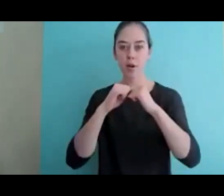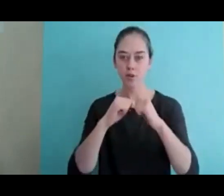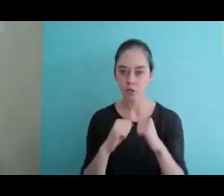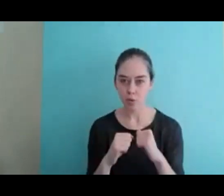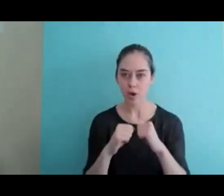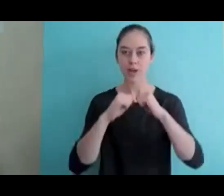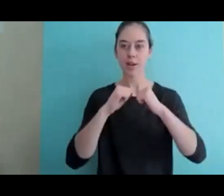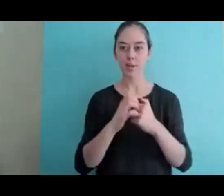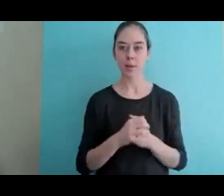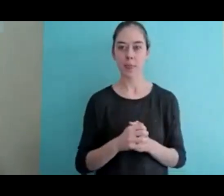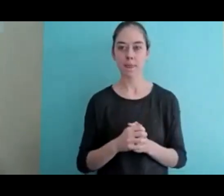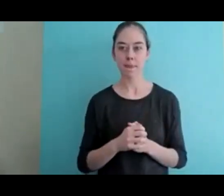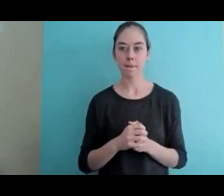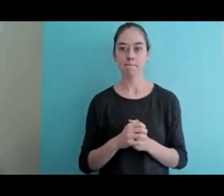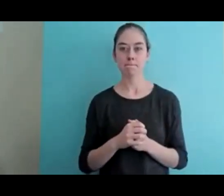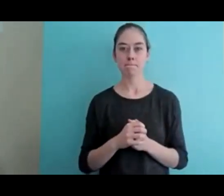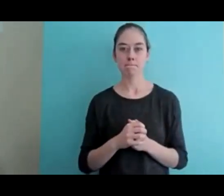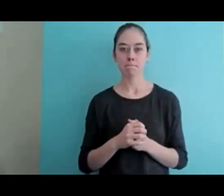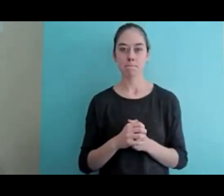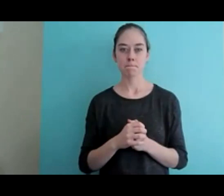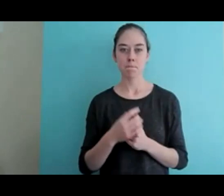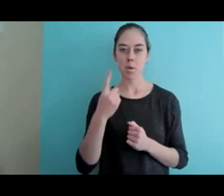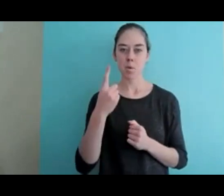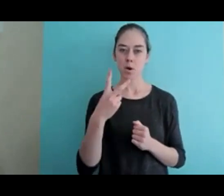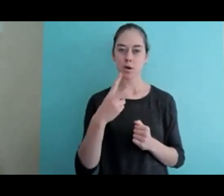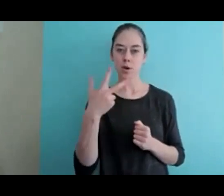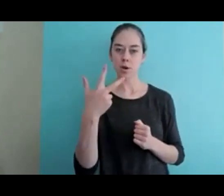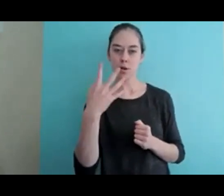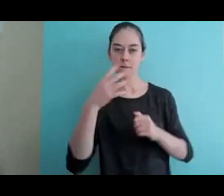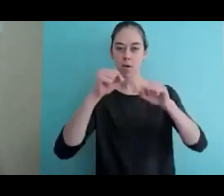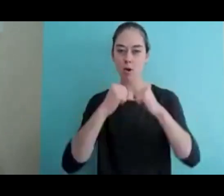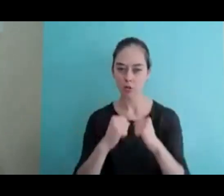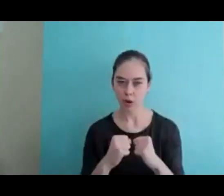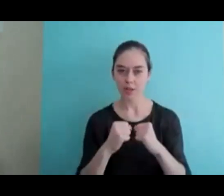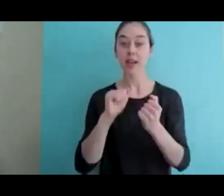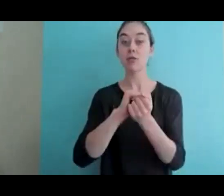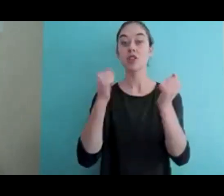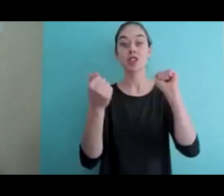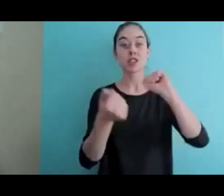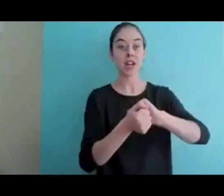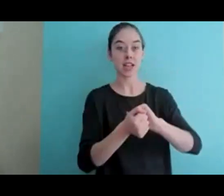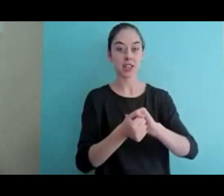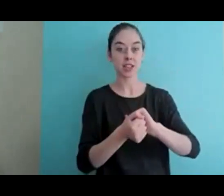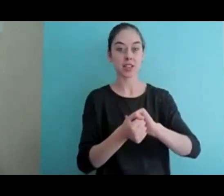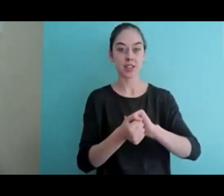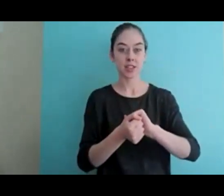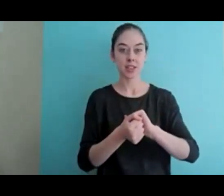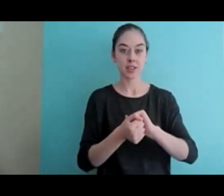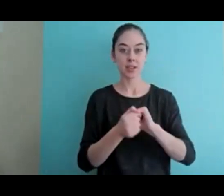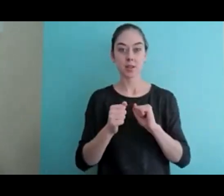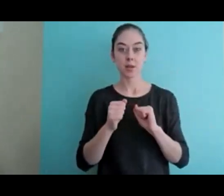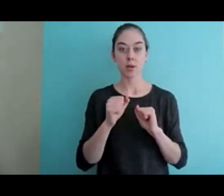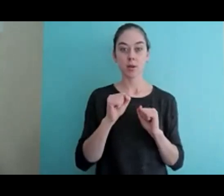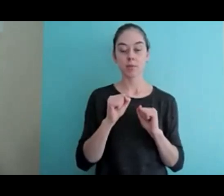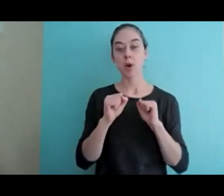four, squat down. One, four, squat down. Change. One, two, three,